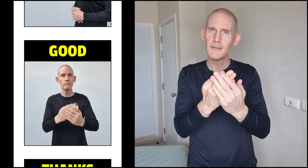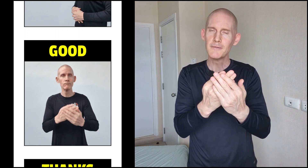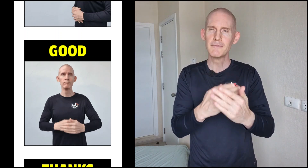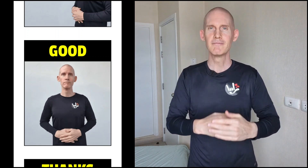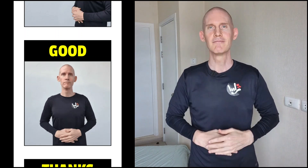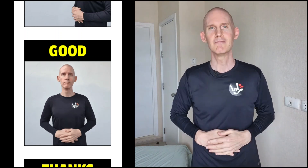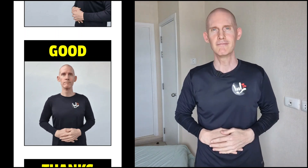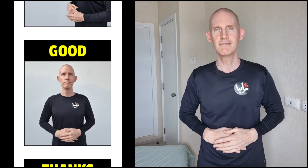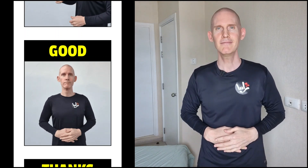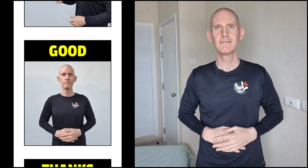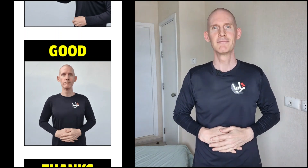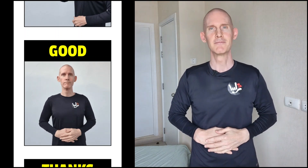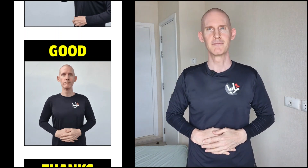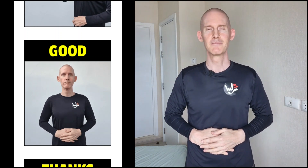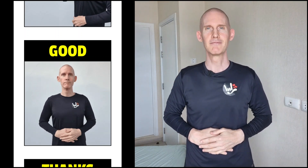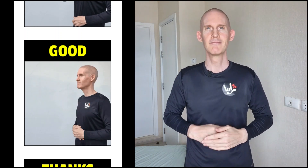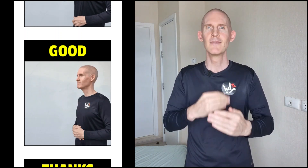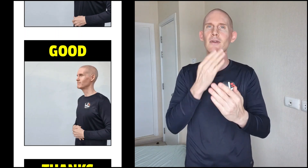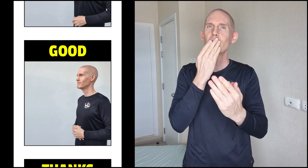good.